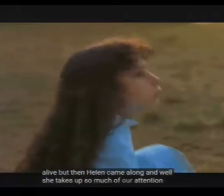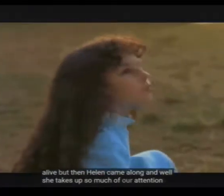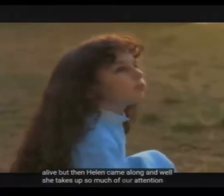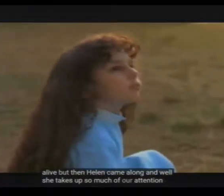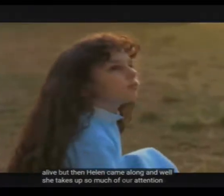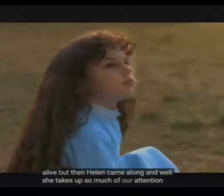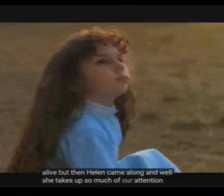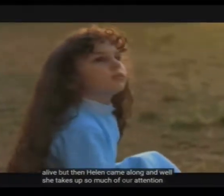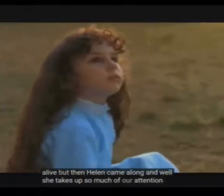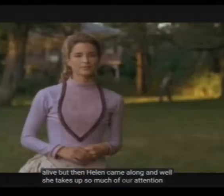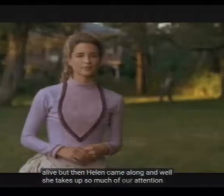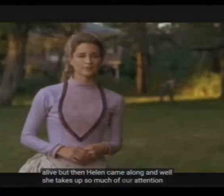attention.